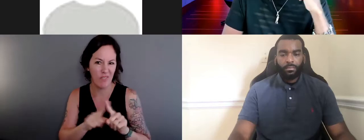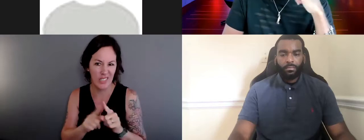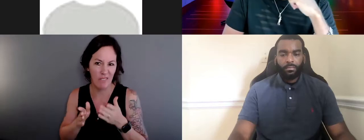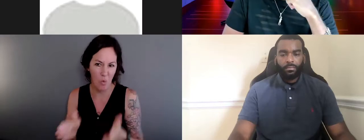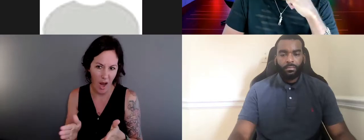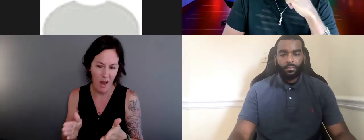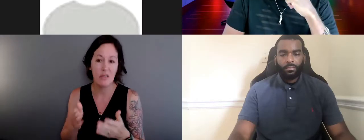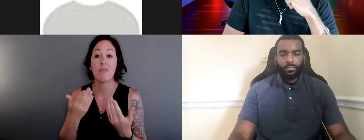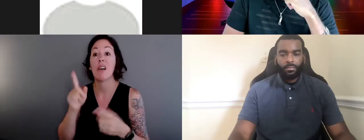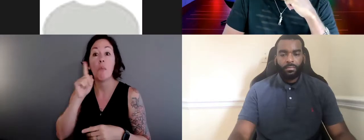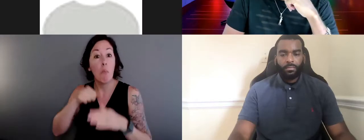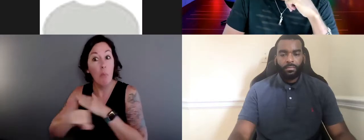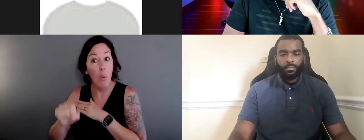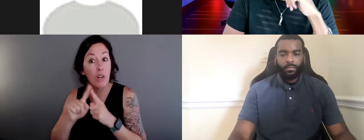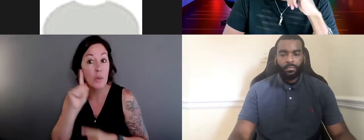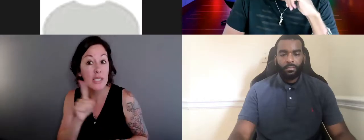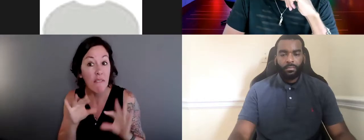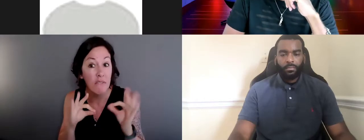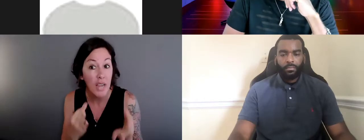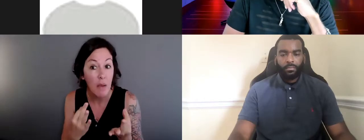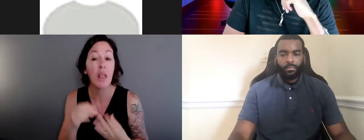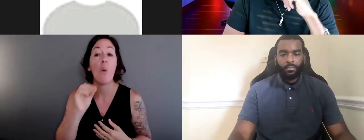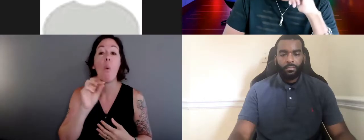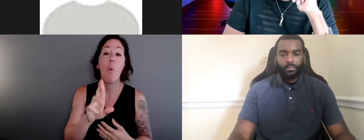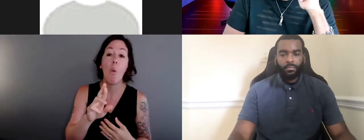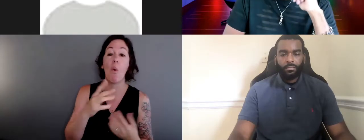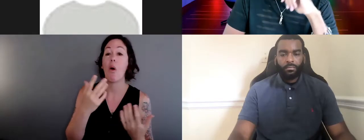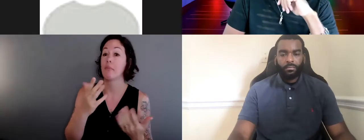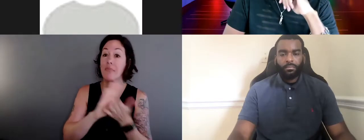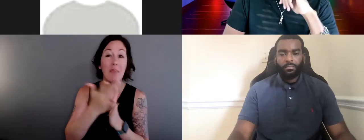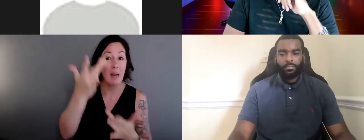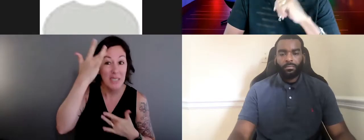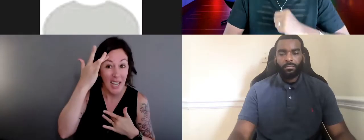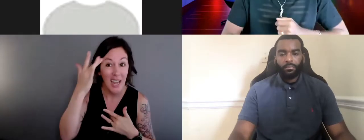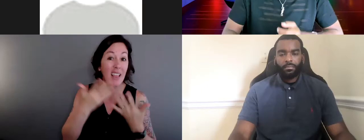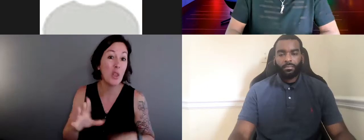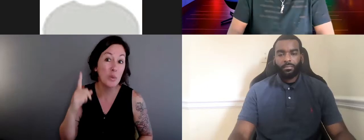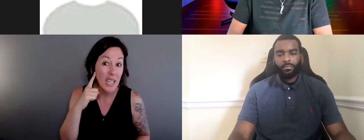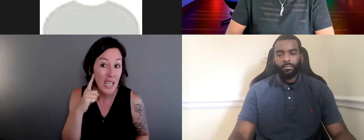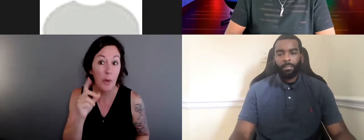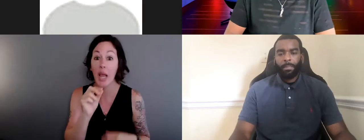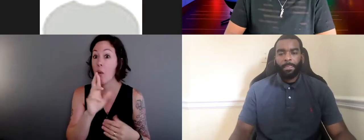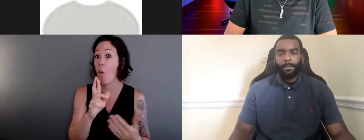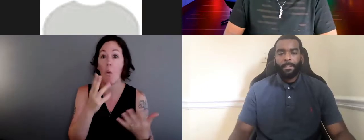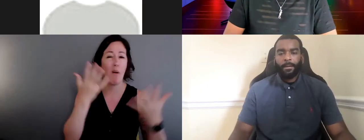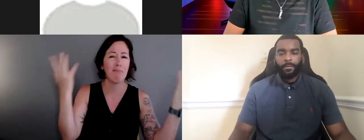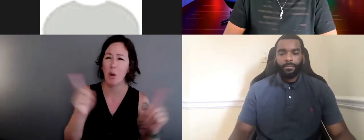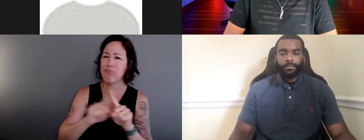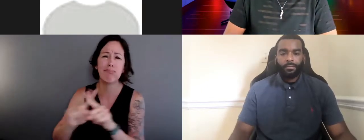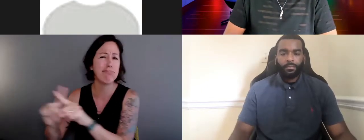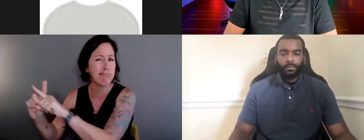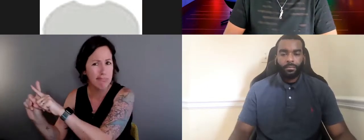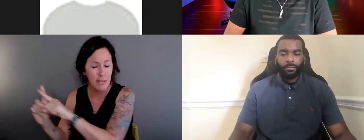deaf people become deaf in different ways. Some people are born into a deaf family. Some people become ill and lose